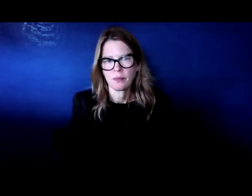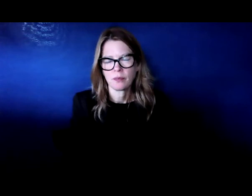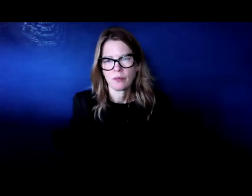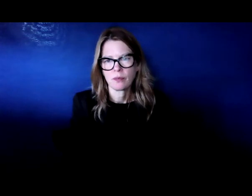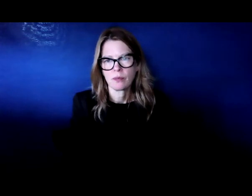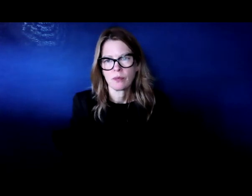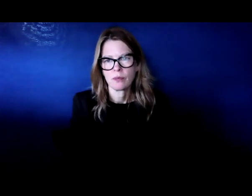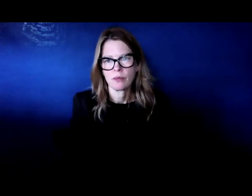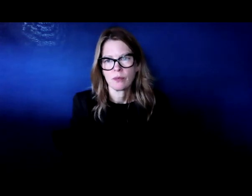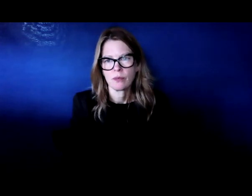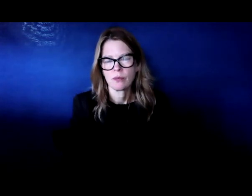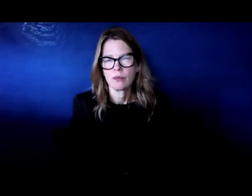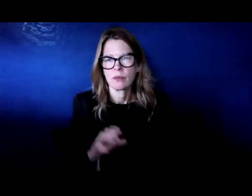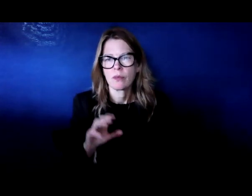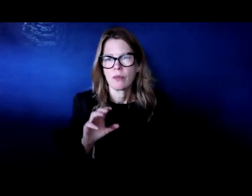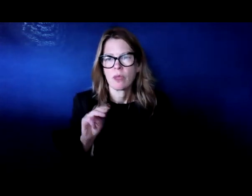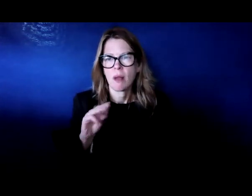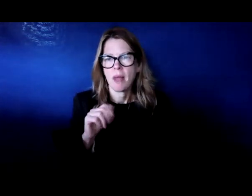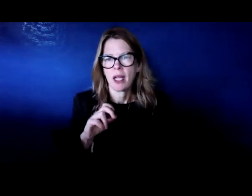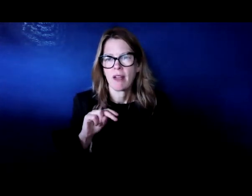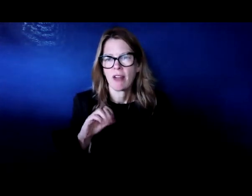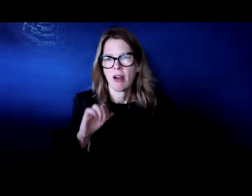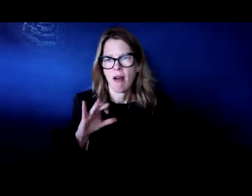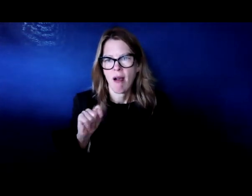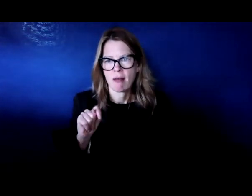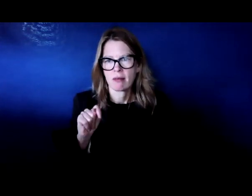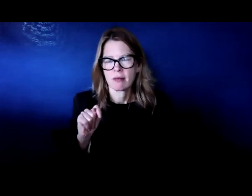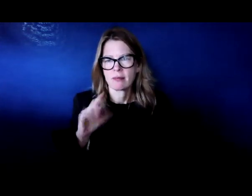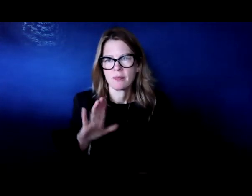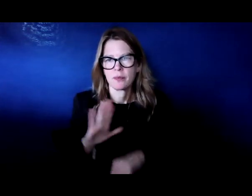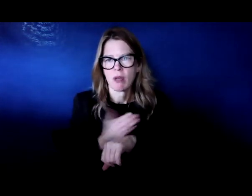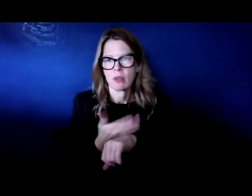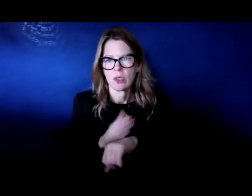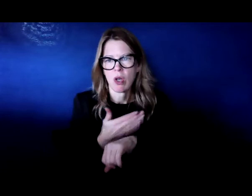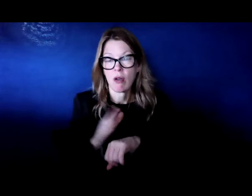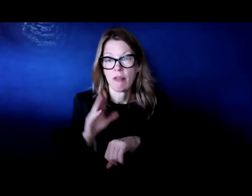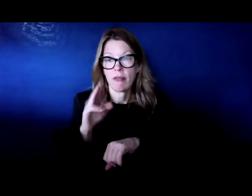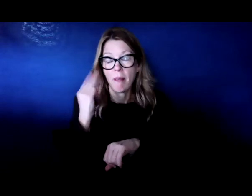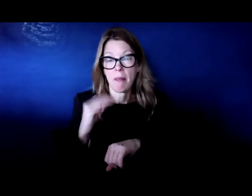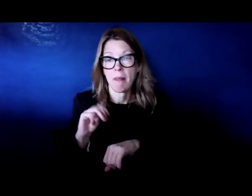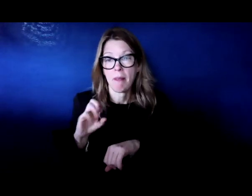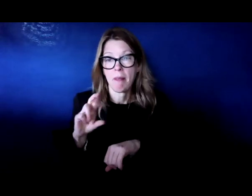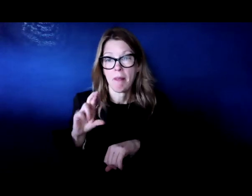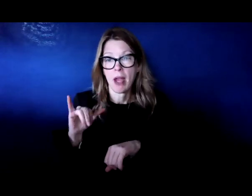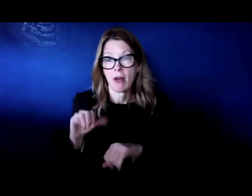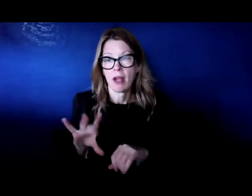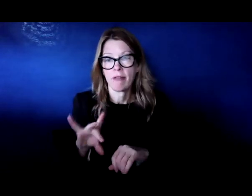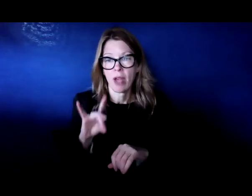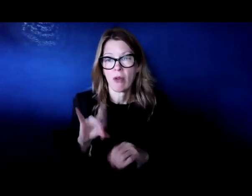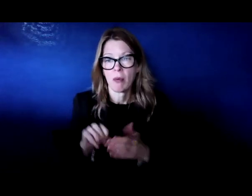The Magnificat, the Song of Mary, can be found on page